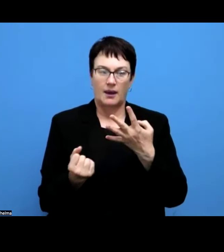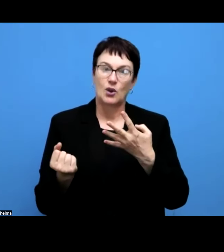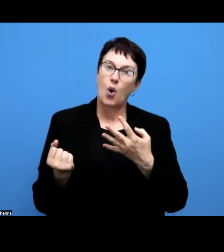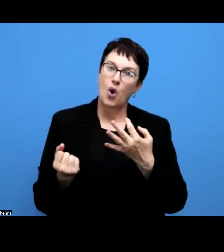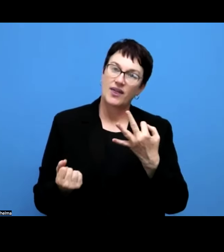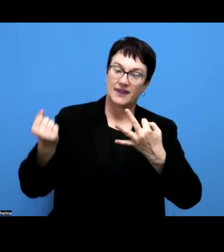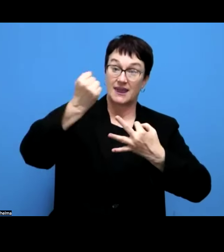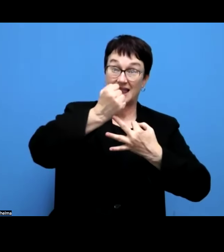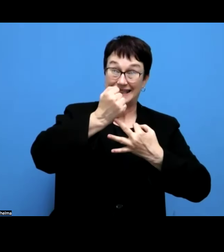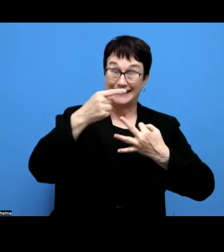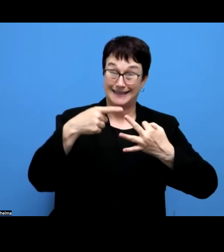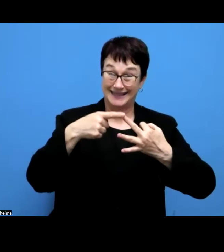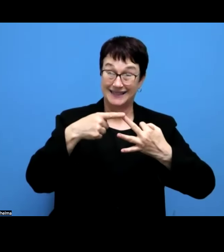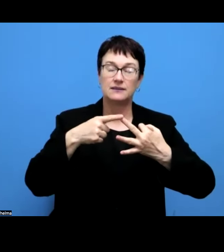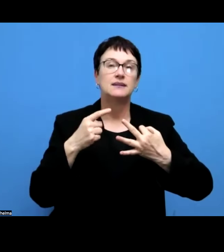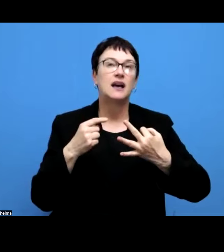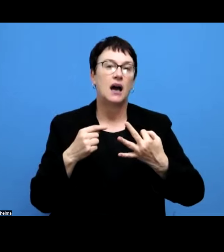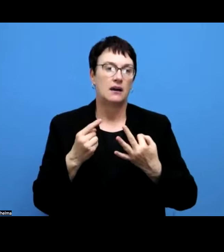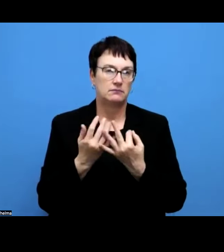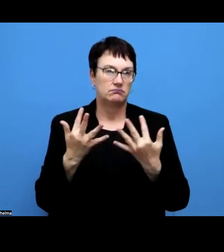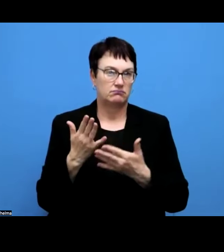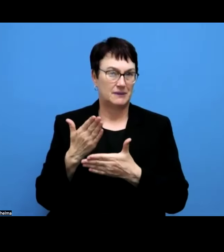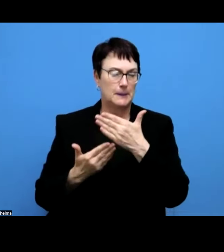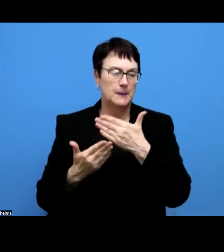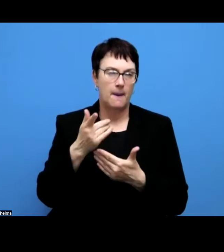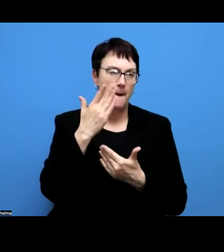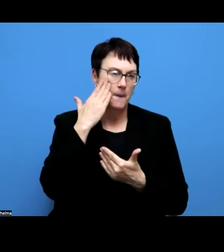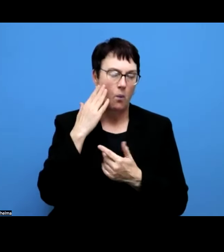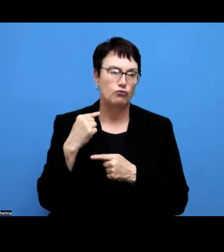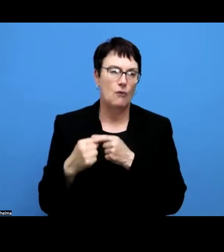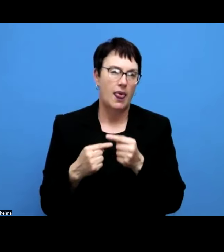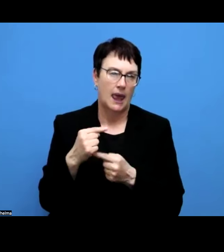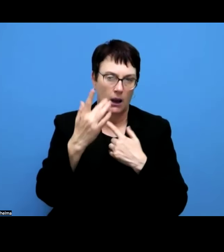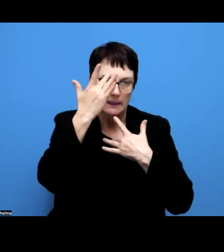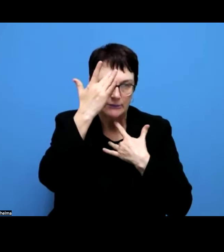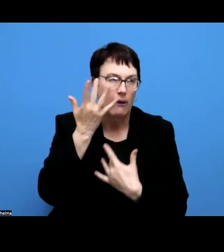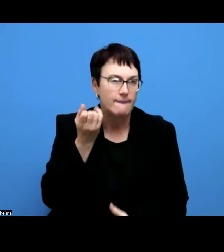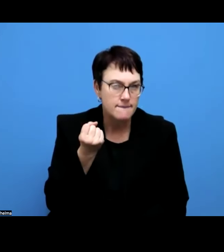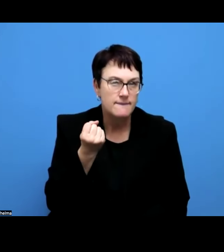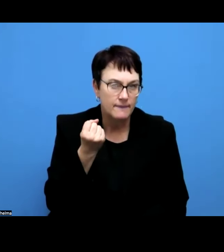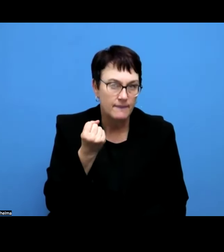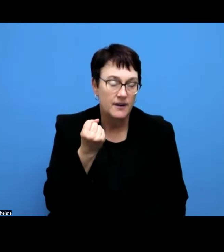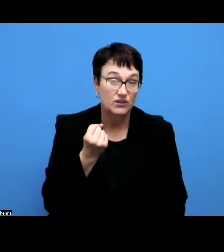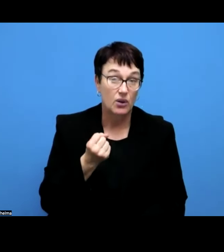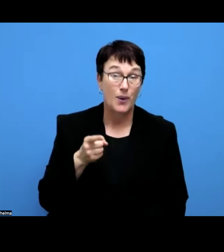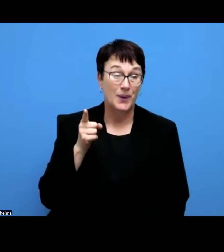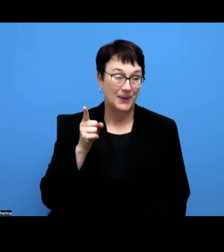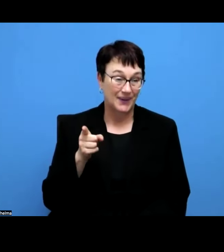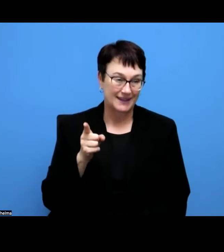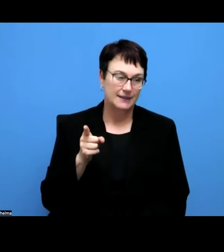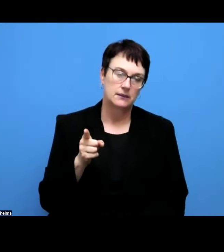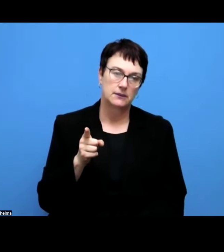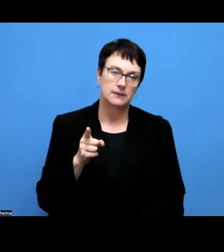of disabilities are linked to chronic conditions, as we know. And so the ECCIF now